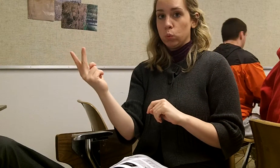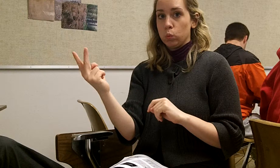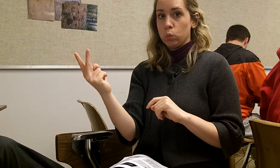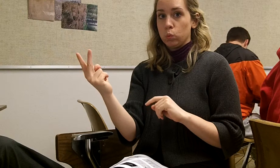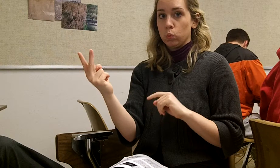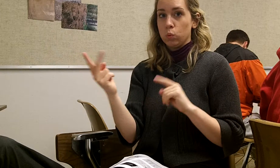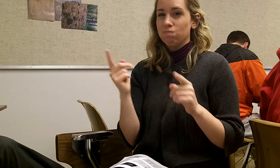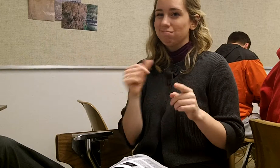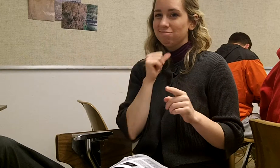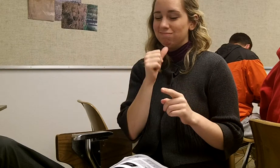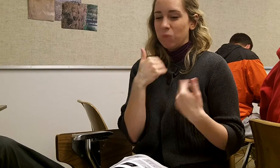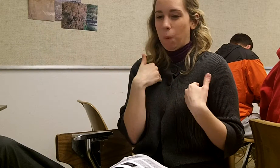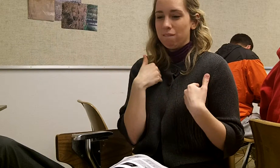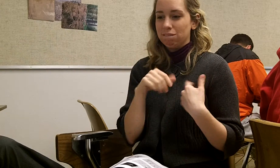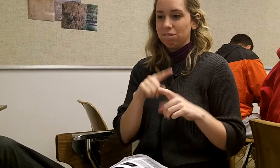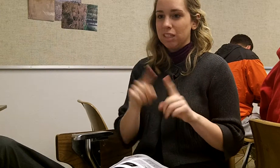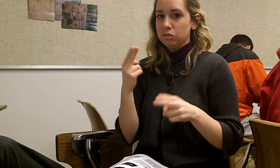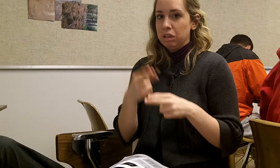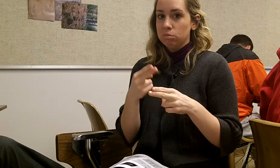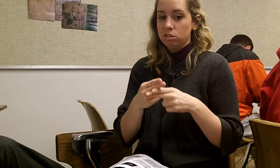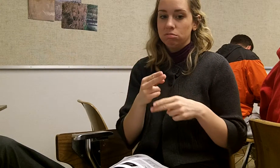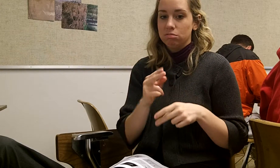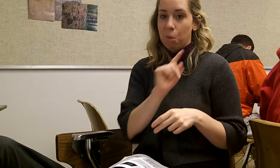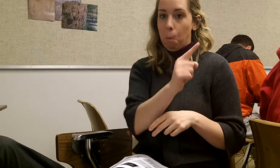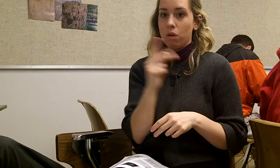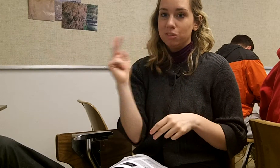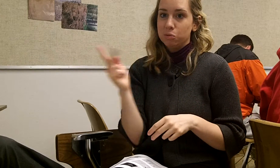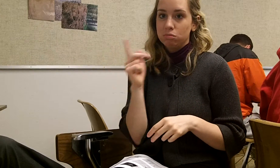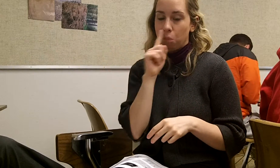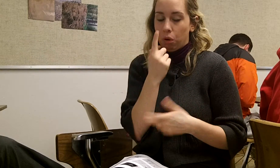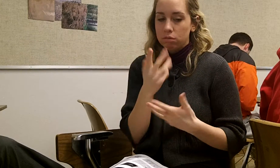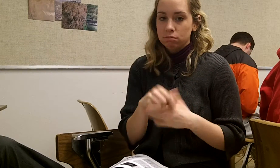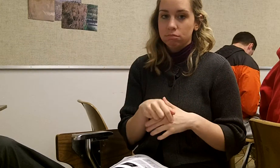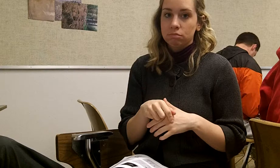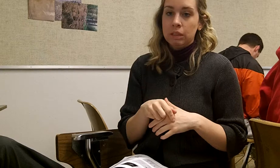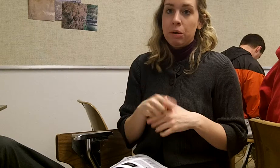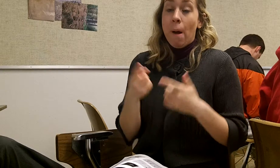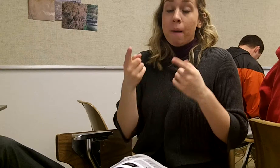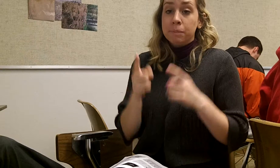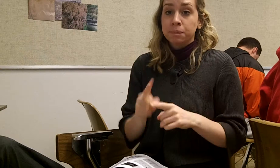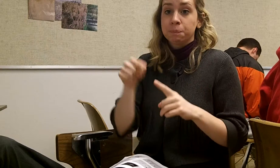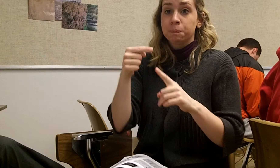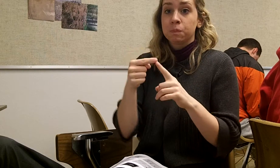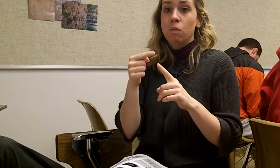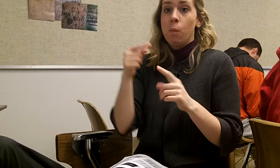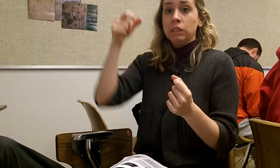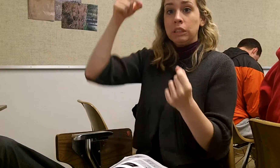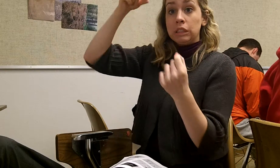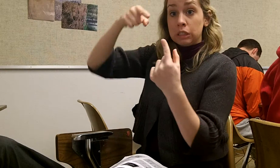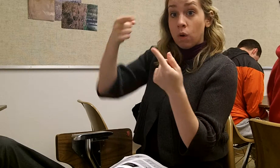better name than that. So they're just type 1 and type 2. What happens is when the signal is present and they come